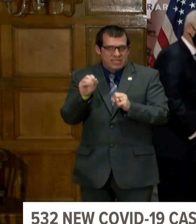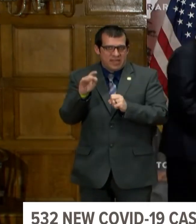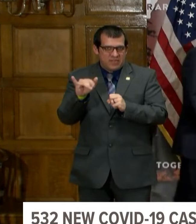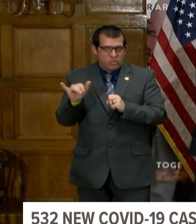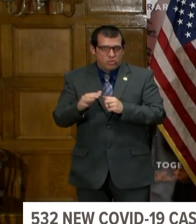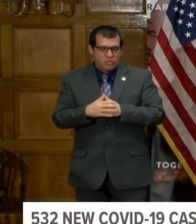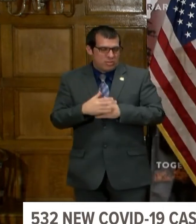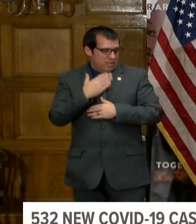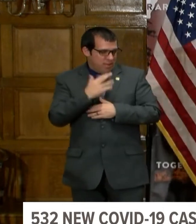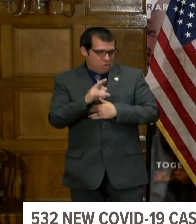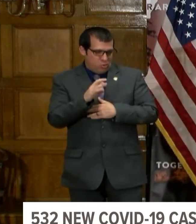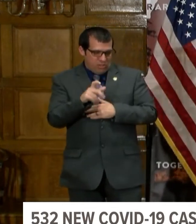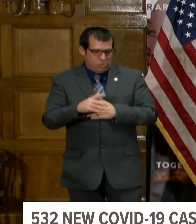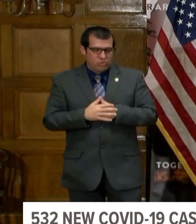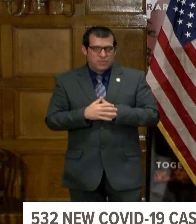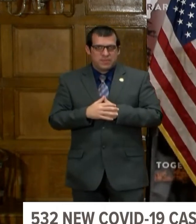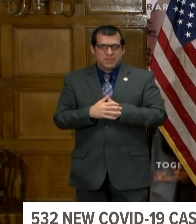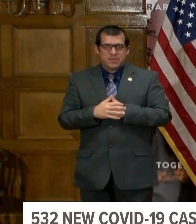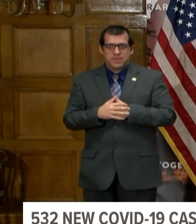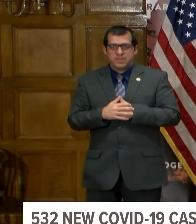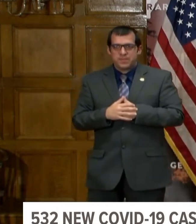Thank you, Rachel.